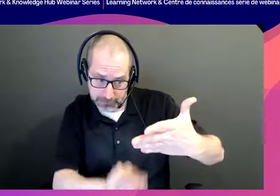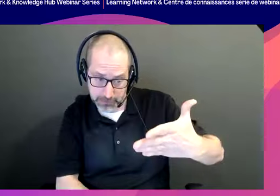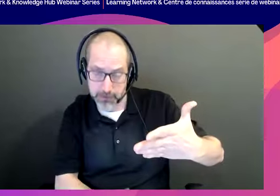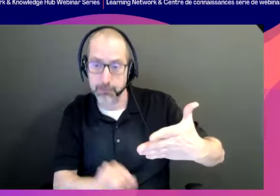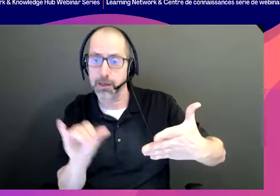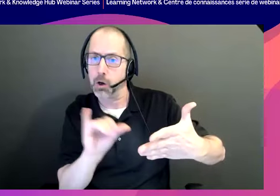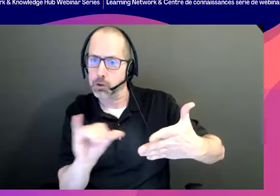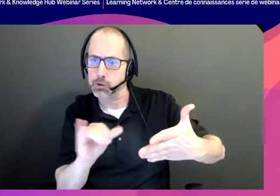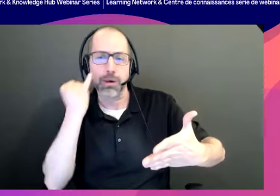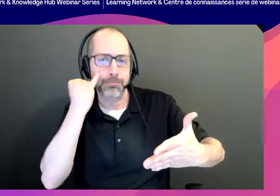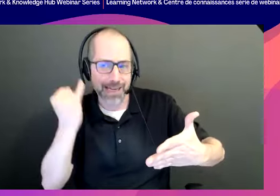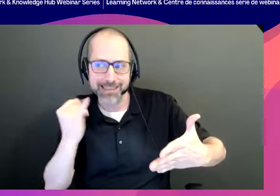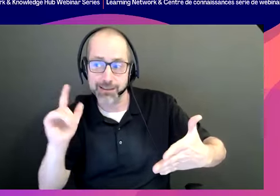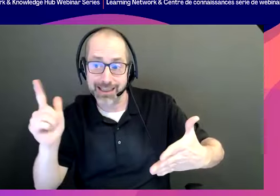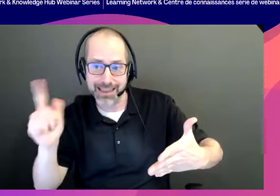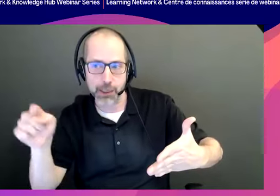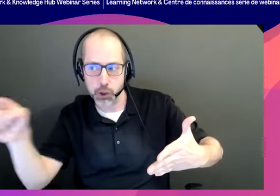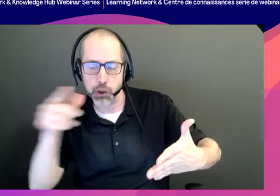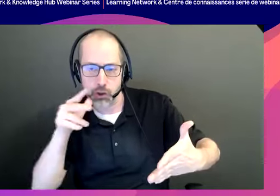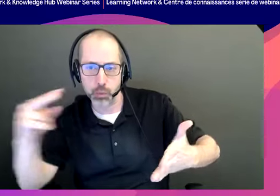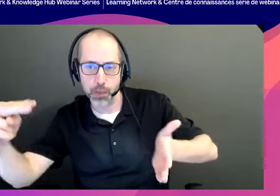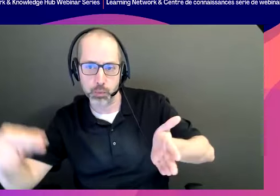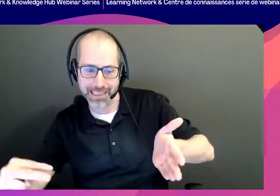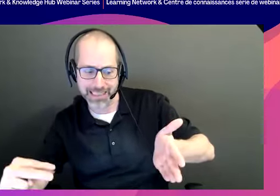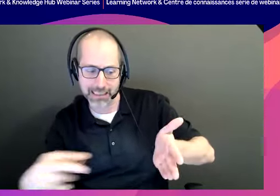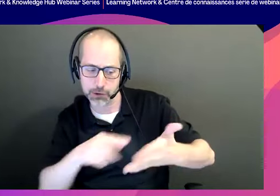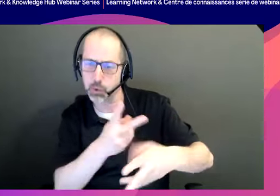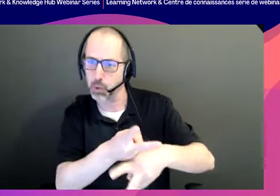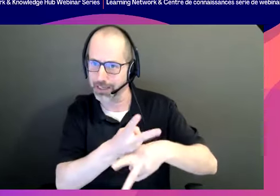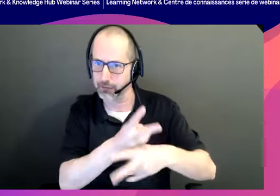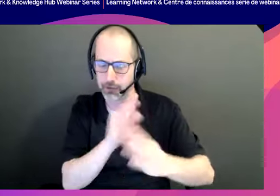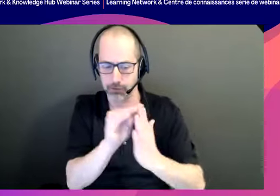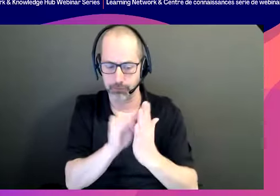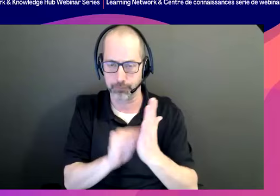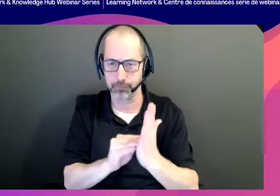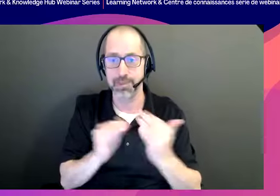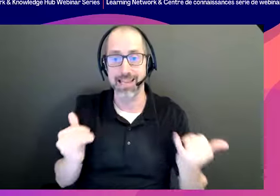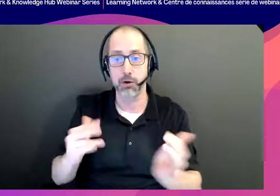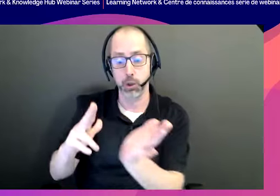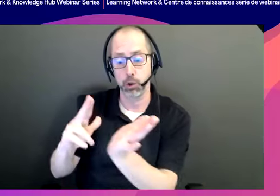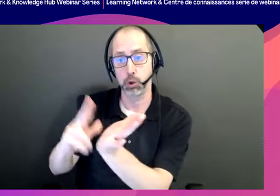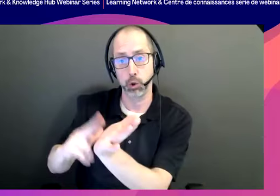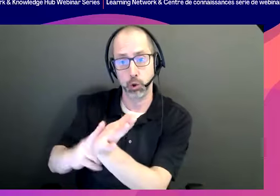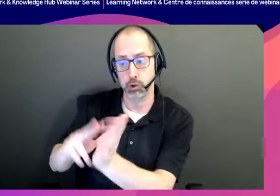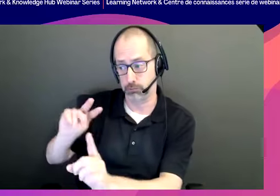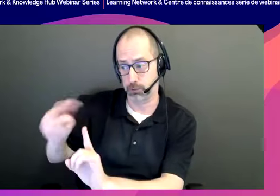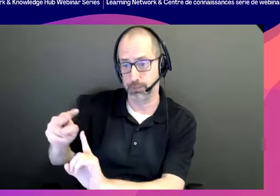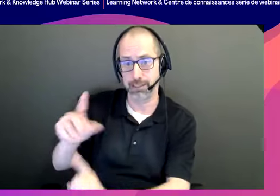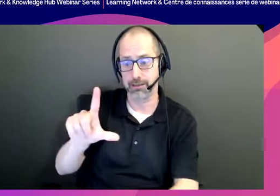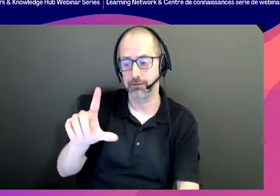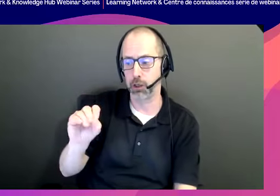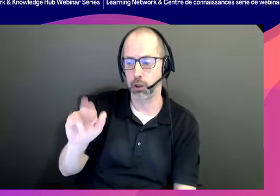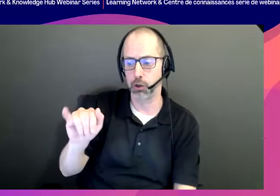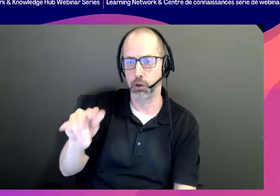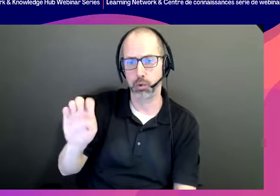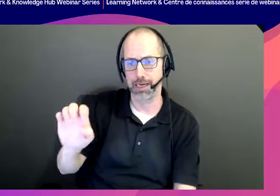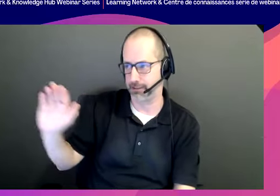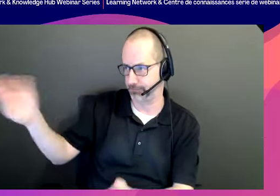going to read it. Now I'm going to pass it on to Lorraine from a nurse perspective. Thank you.